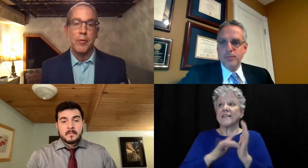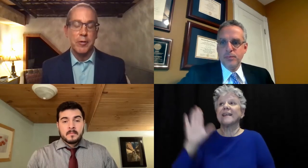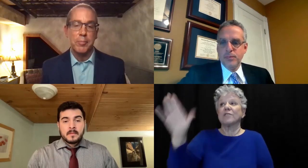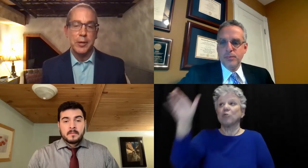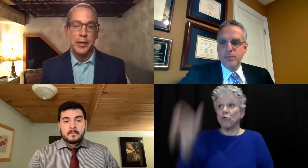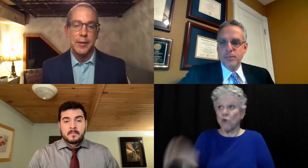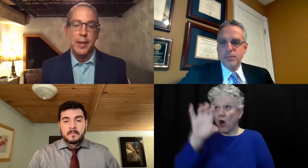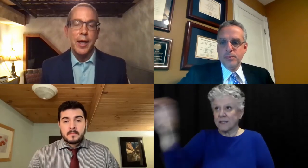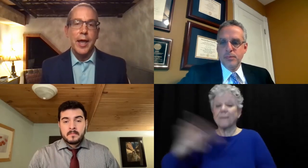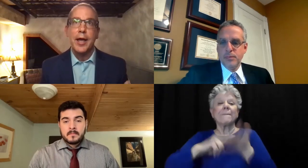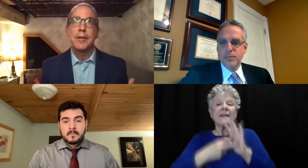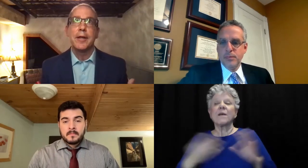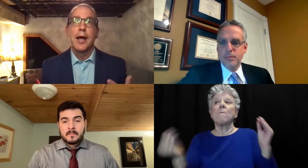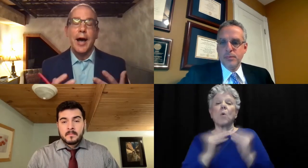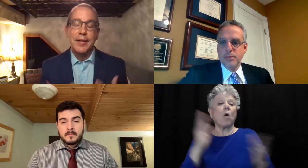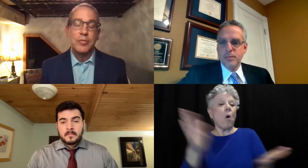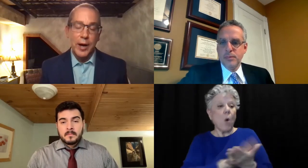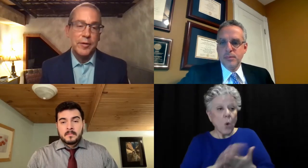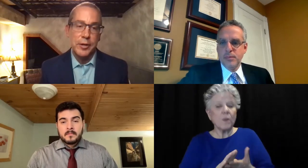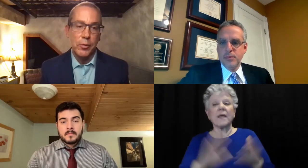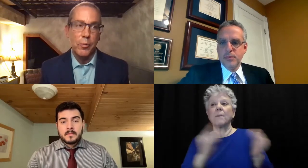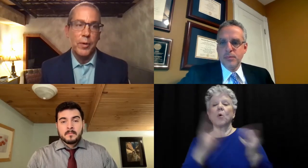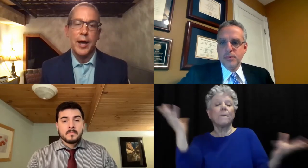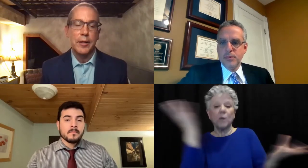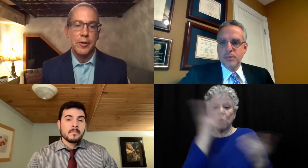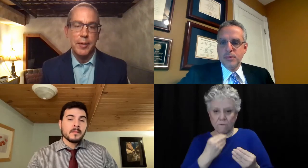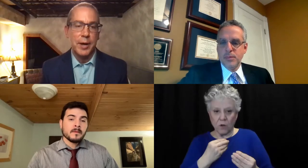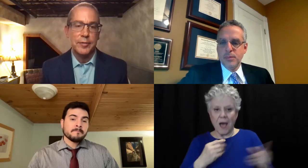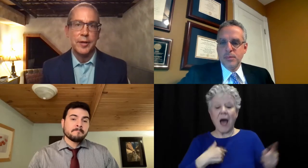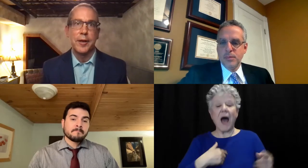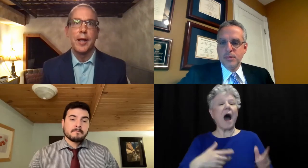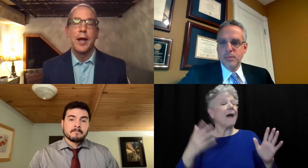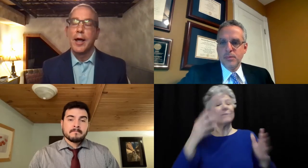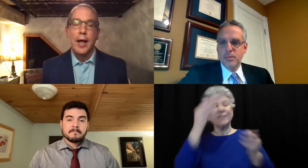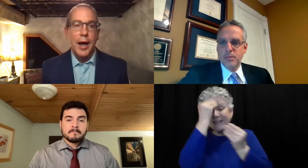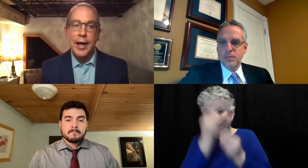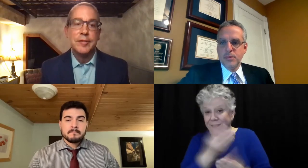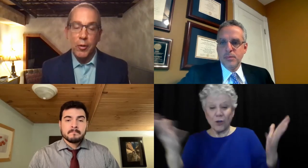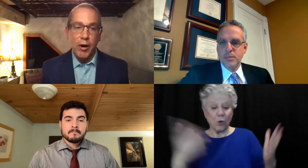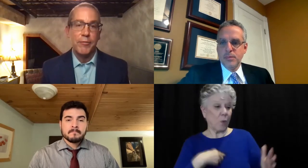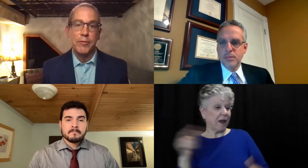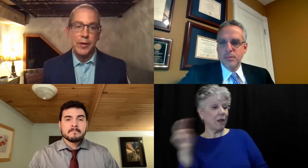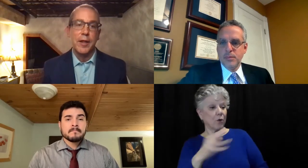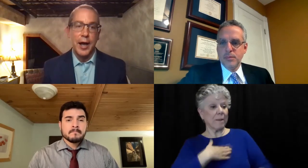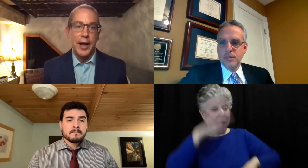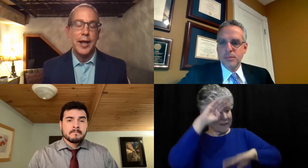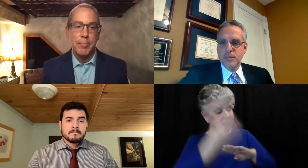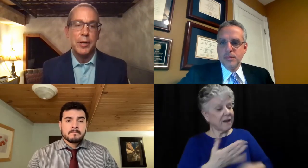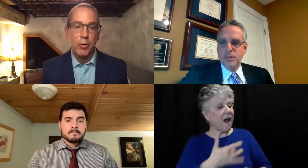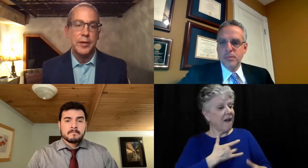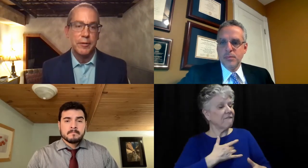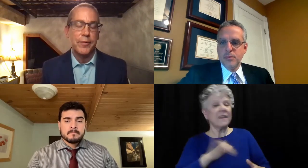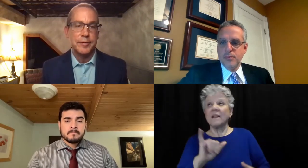the greater the beauty. And I swear to you, when I look at my son, I so often feel like I